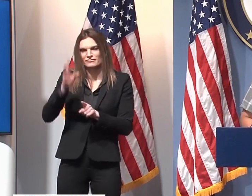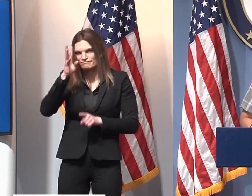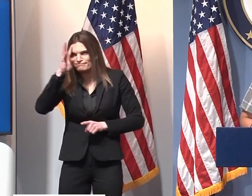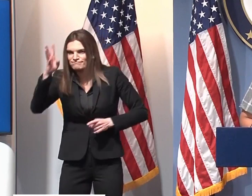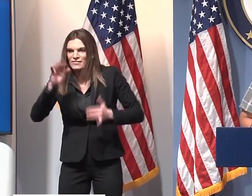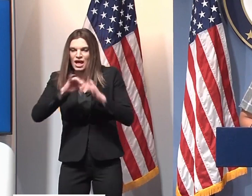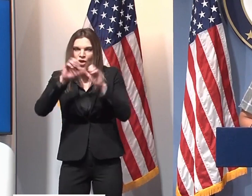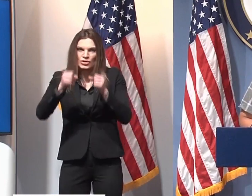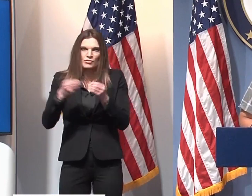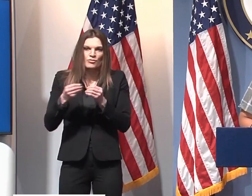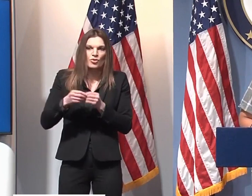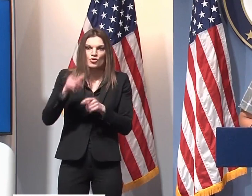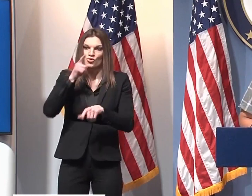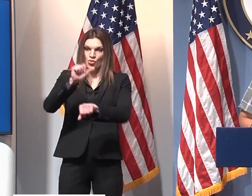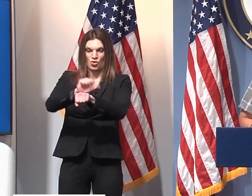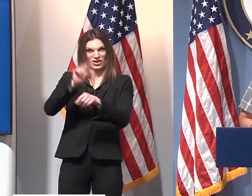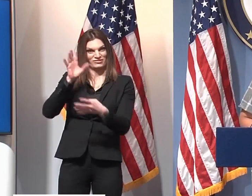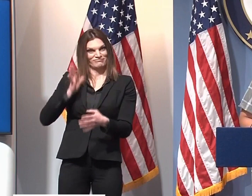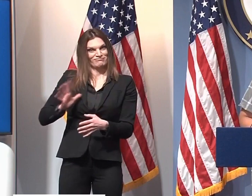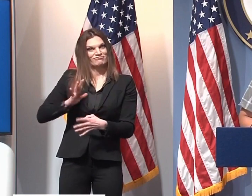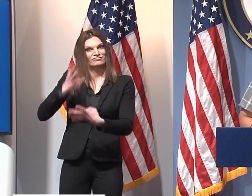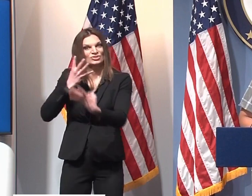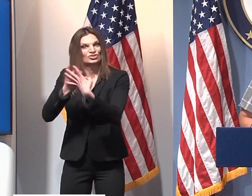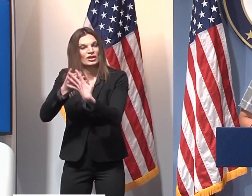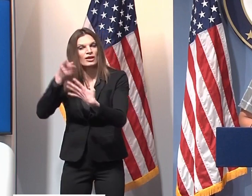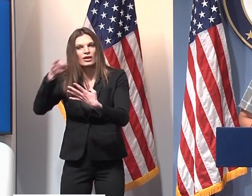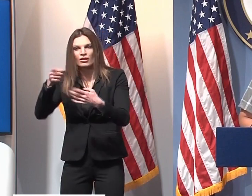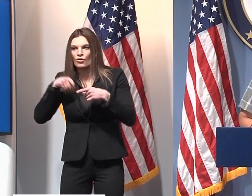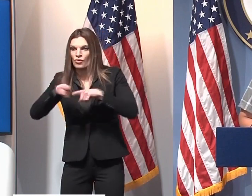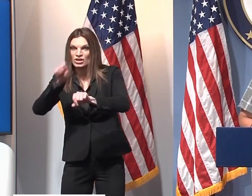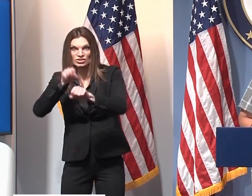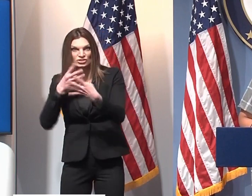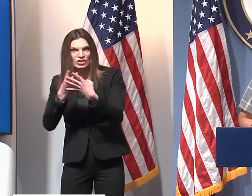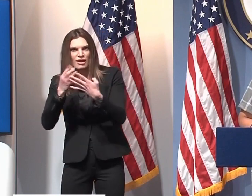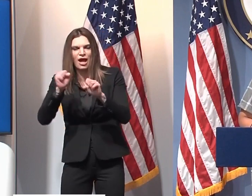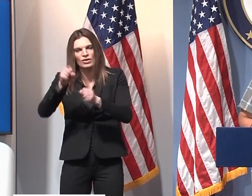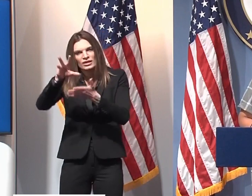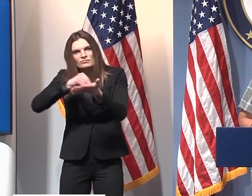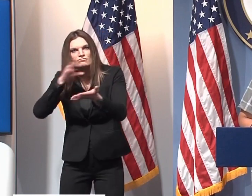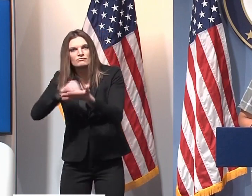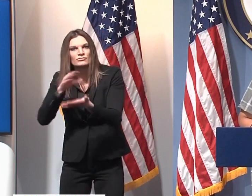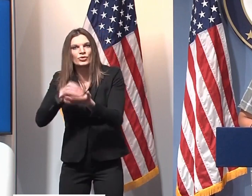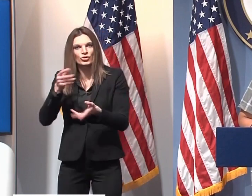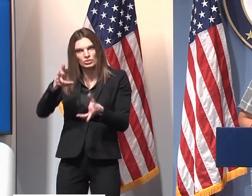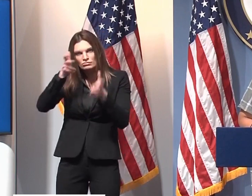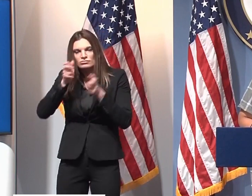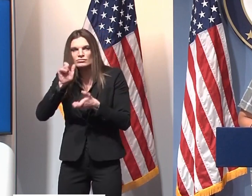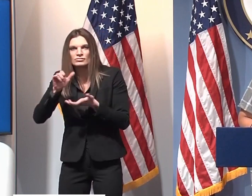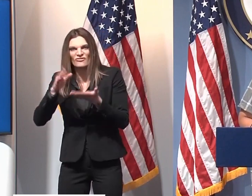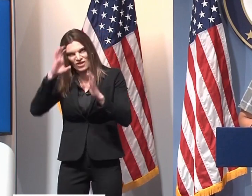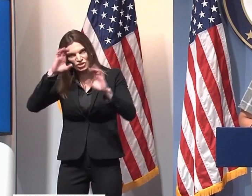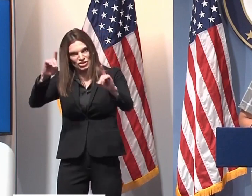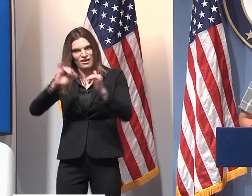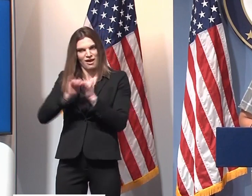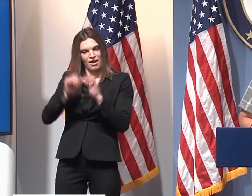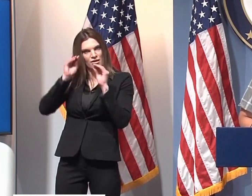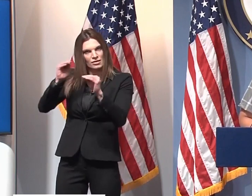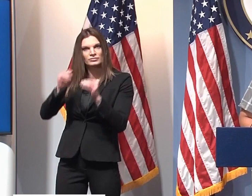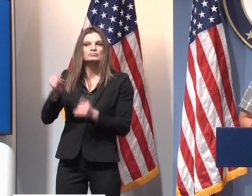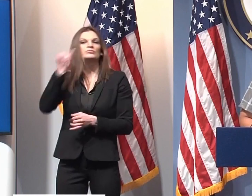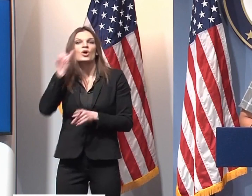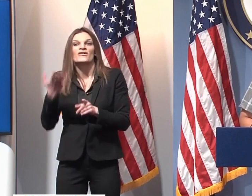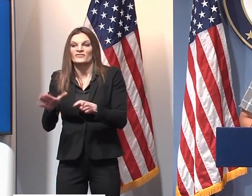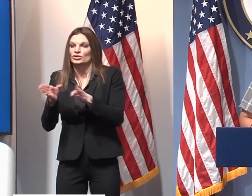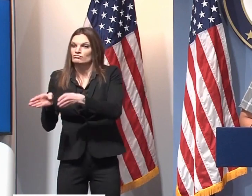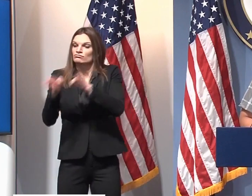apprenticeship opportunities for inmates while they are incarcerated and diverting people with behavioral health needs away from the justice system.